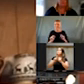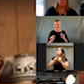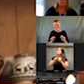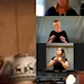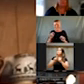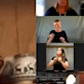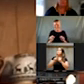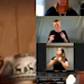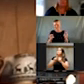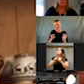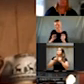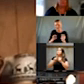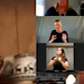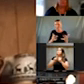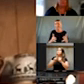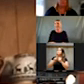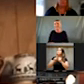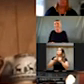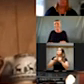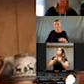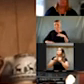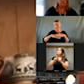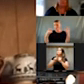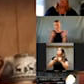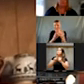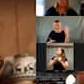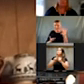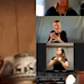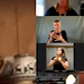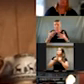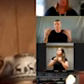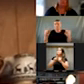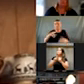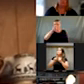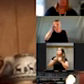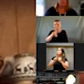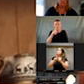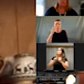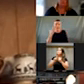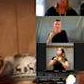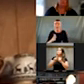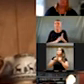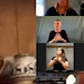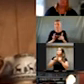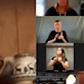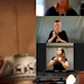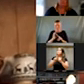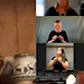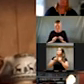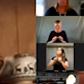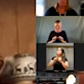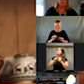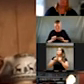no deadlines. This approach risks accessibility improvements inching slowly along. Incremental change